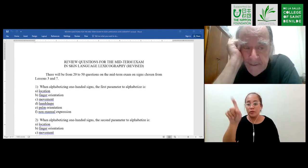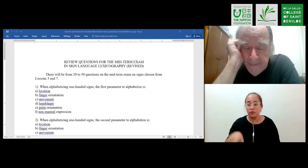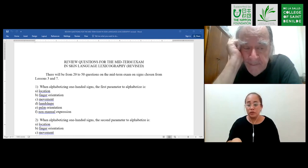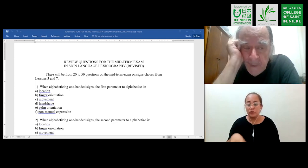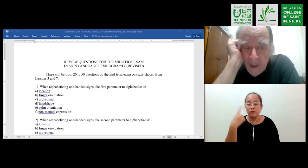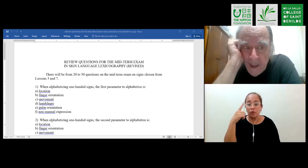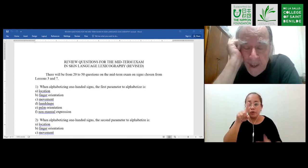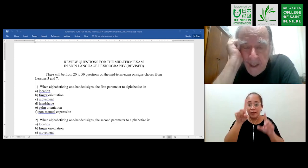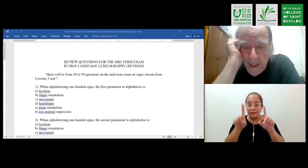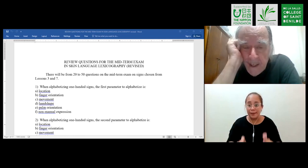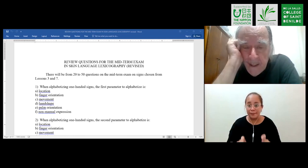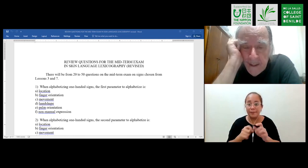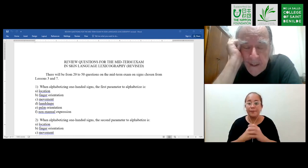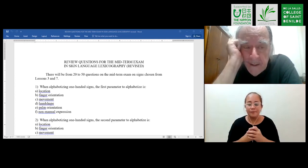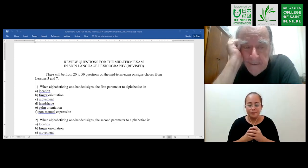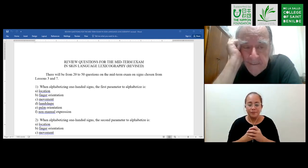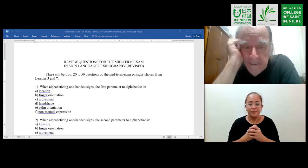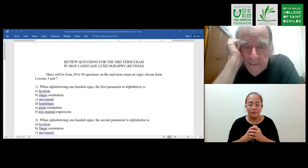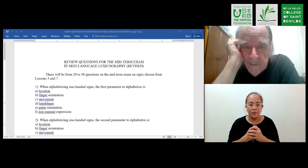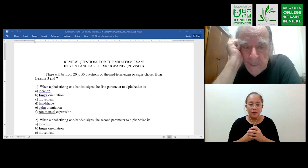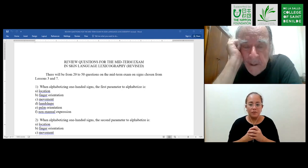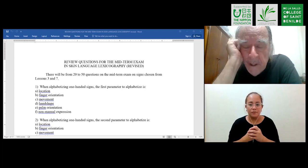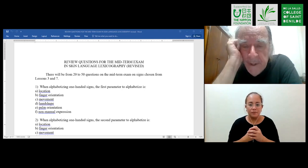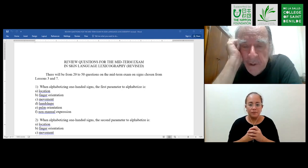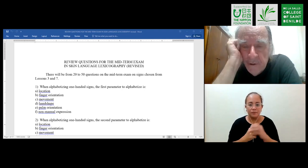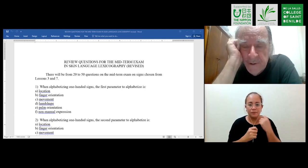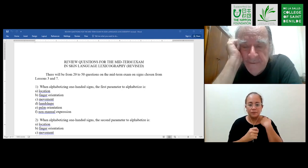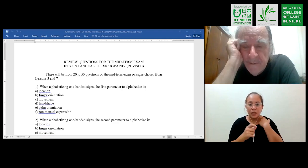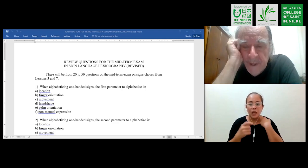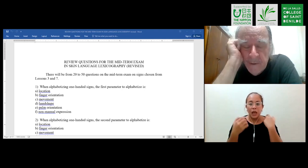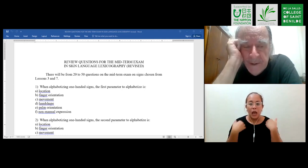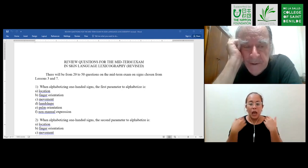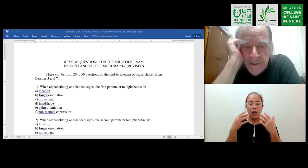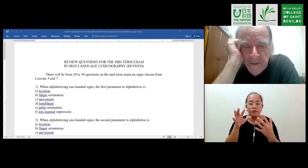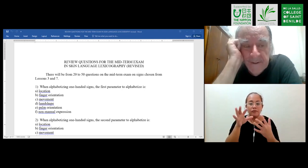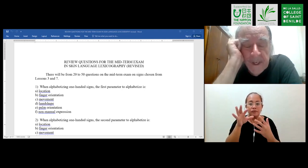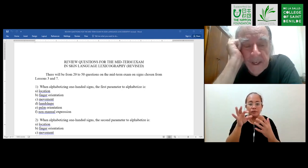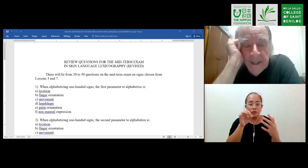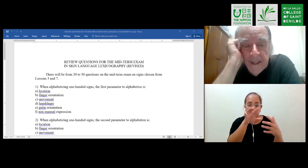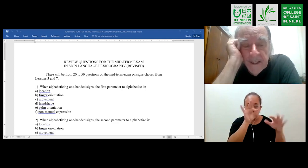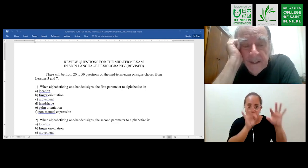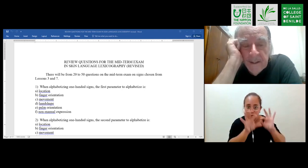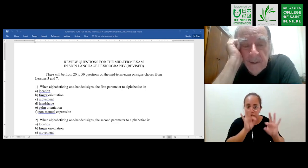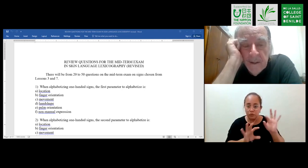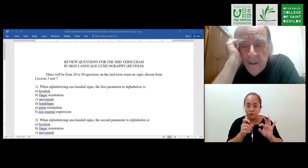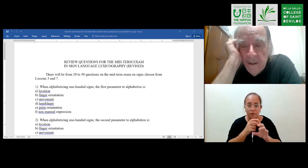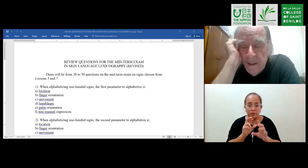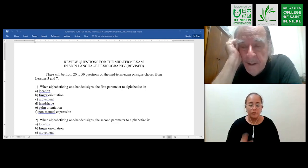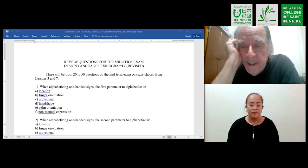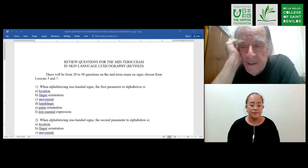exam. And they're going to be chosen from these questions. Ray has his hand up. Yes,